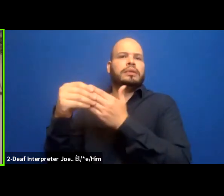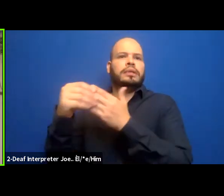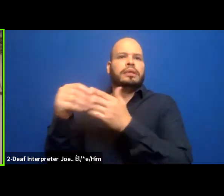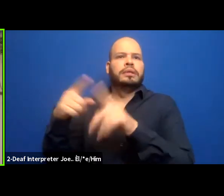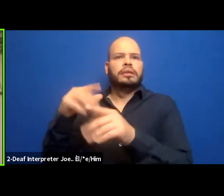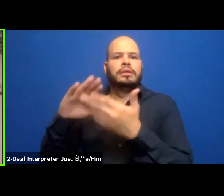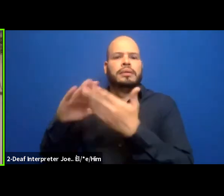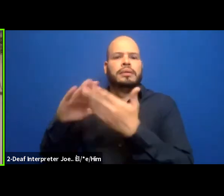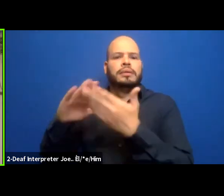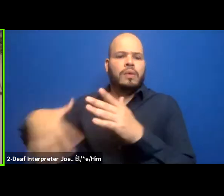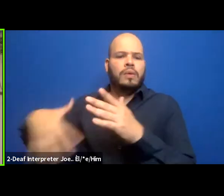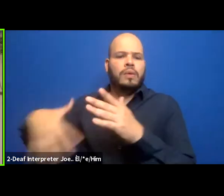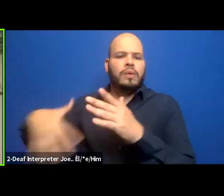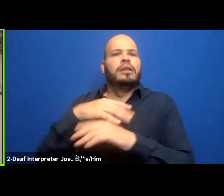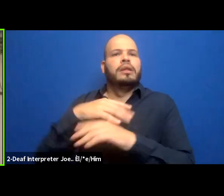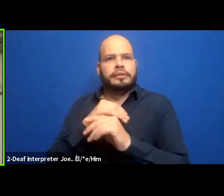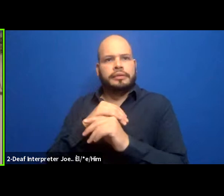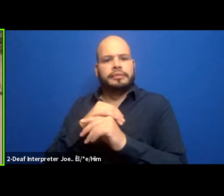which really,